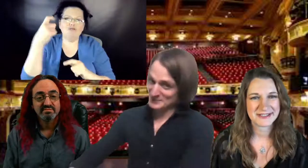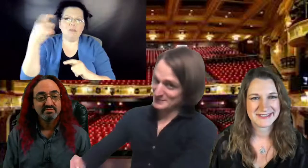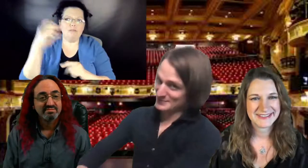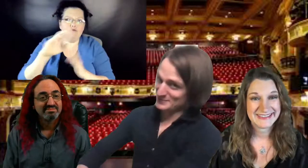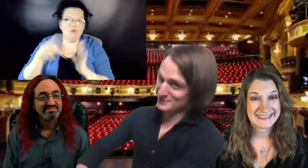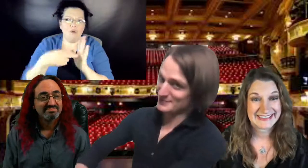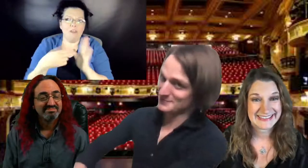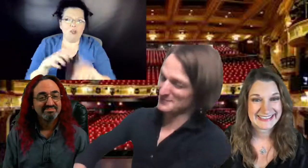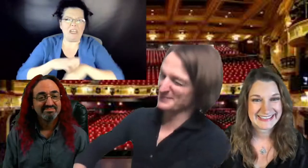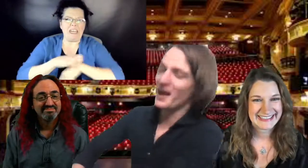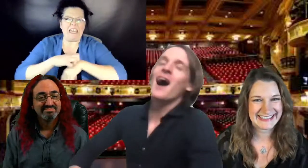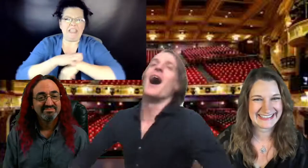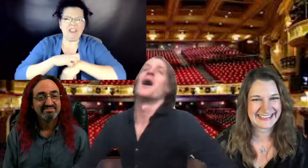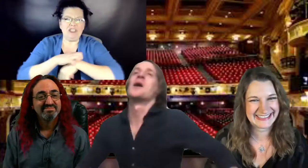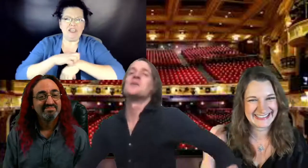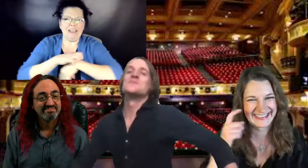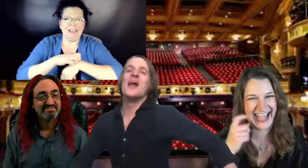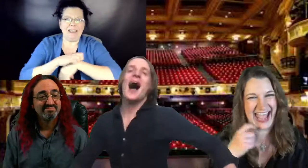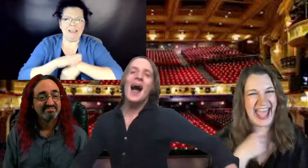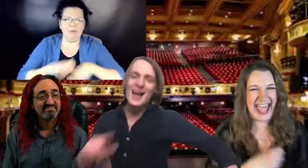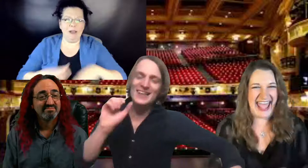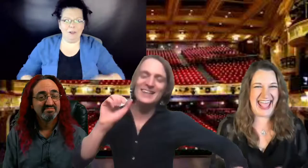itching?